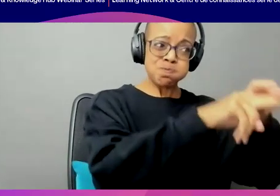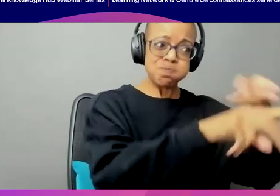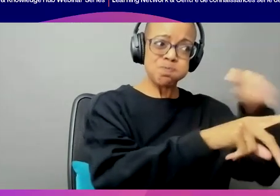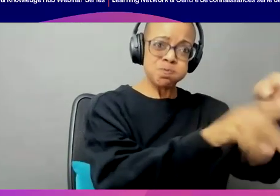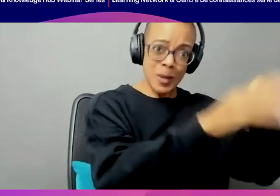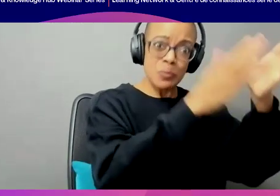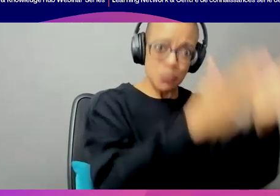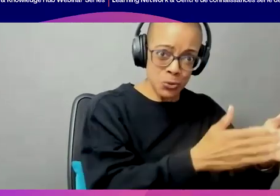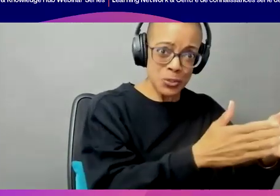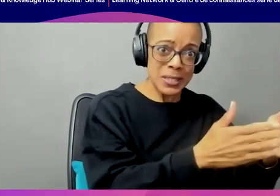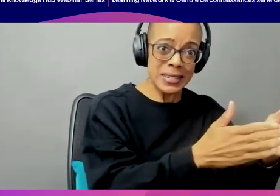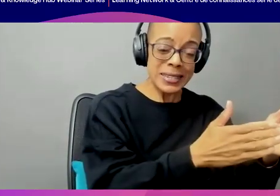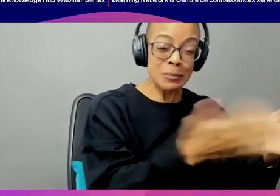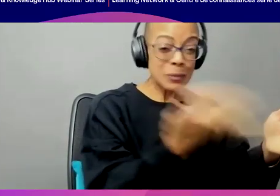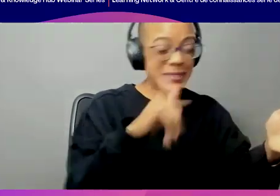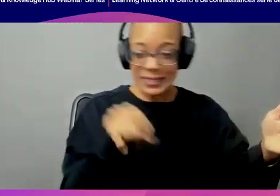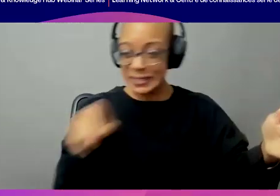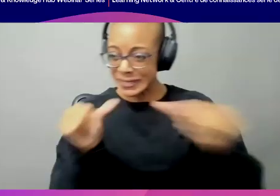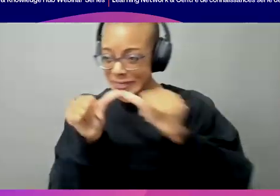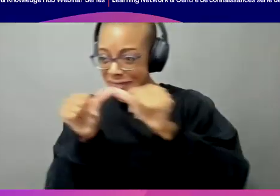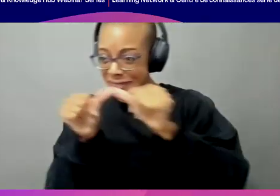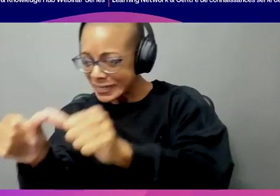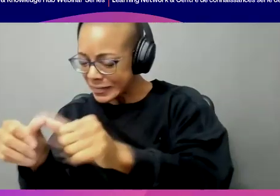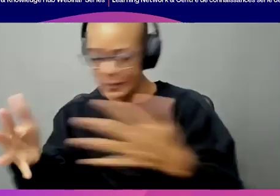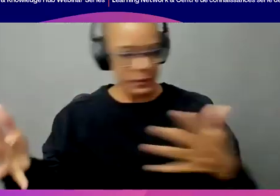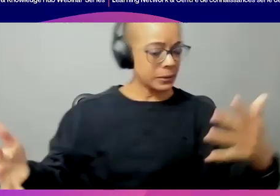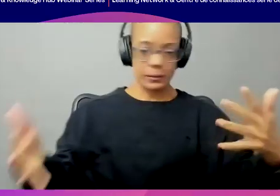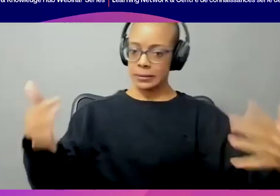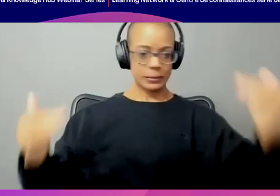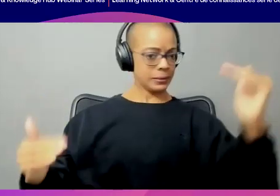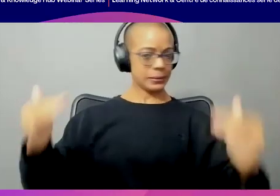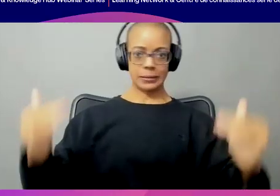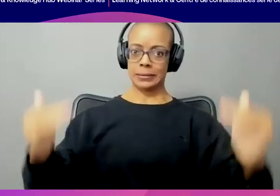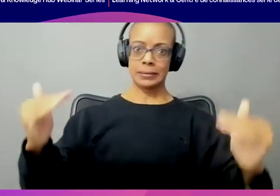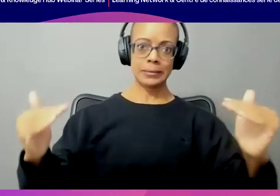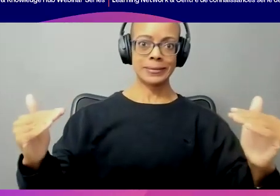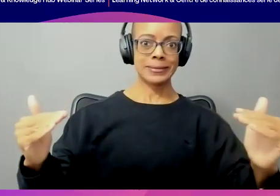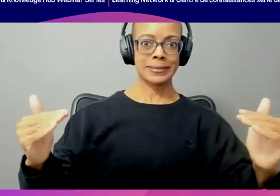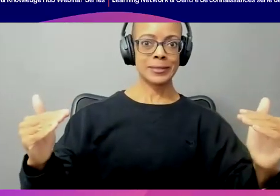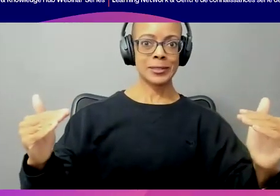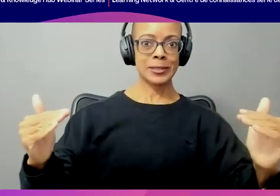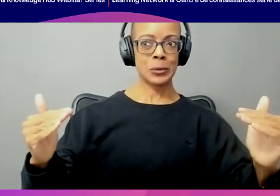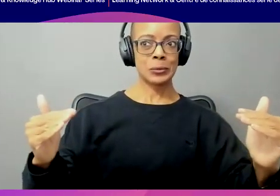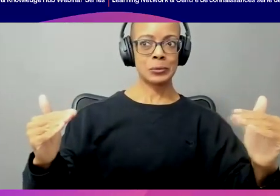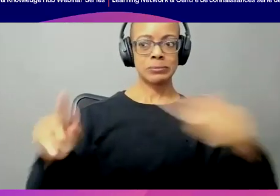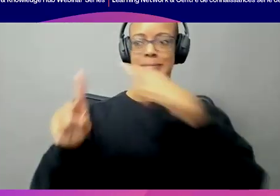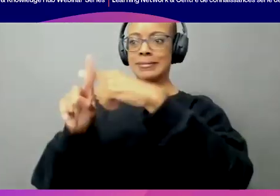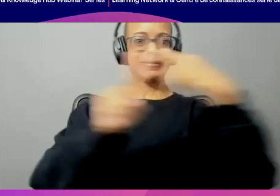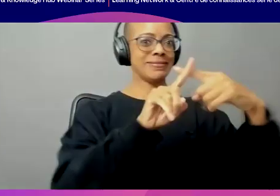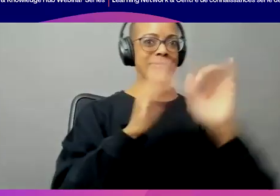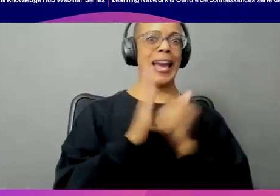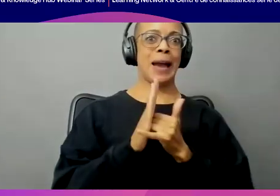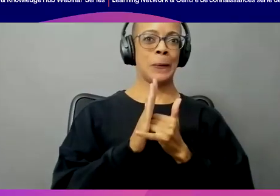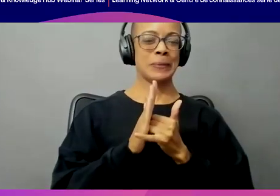many of you have already talked about. And so then how can we, do some of the best with both of them? And I personally